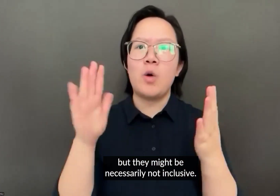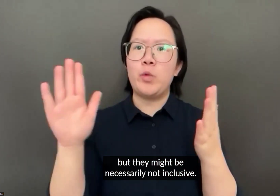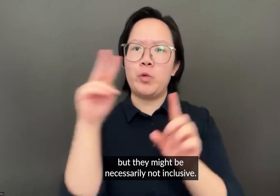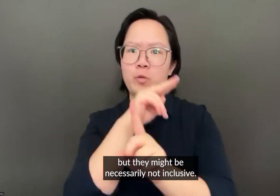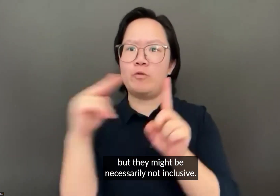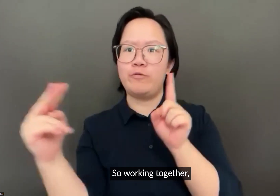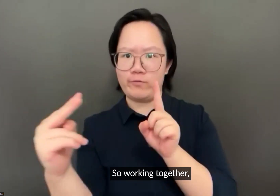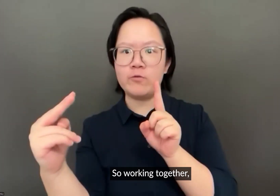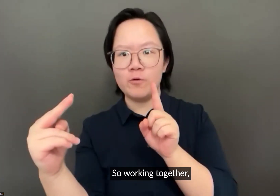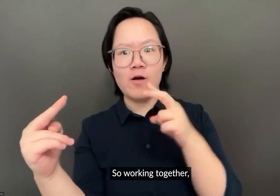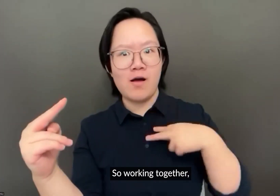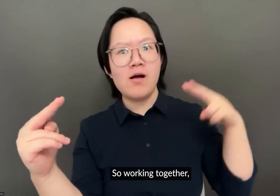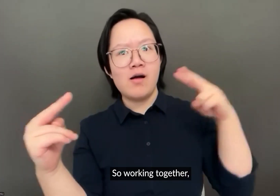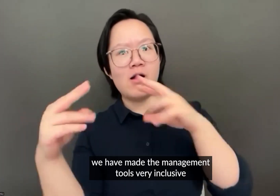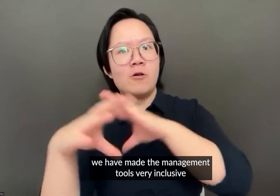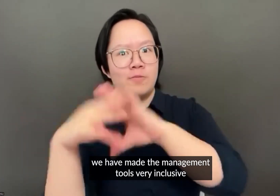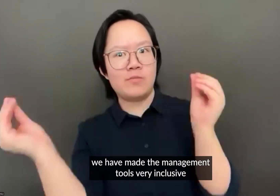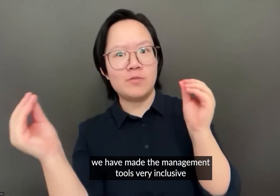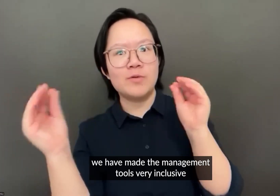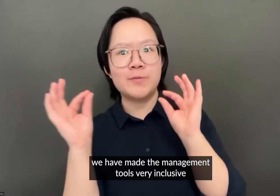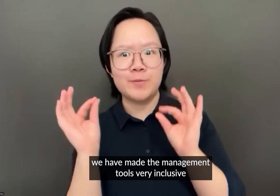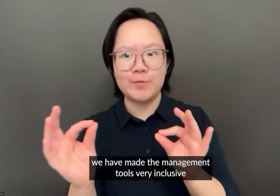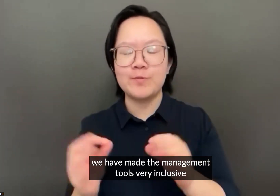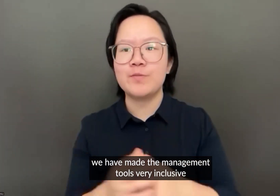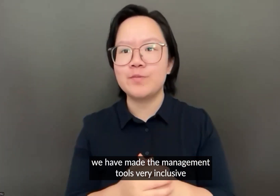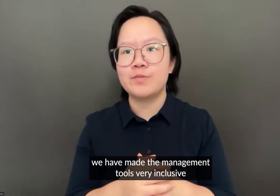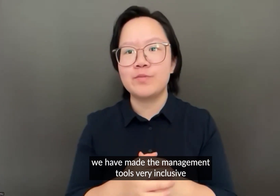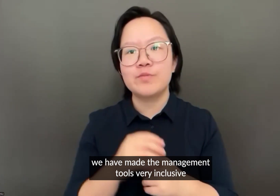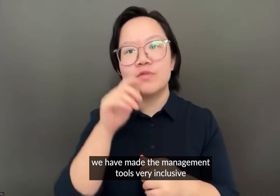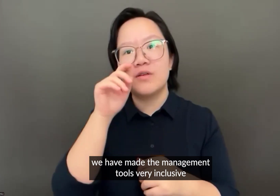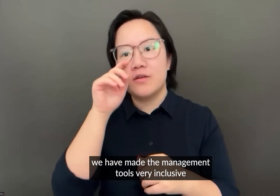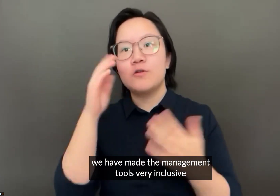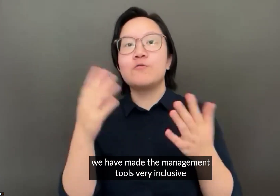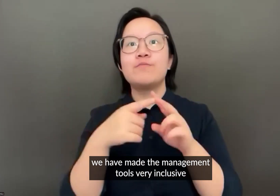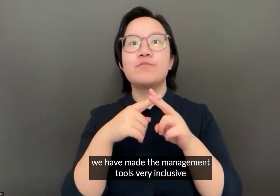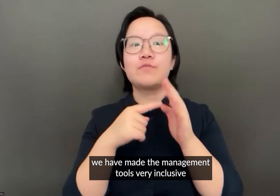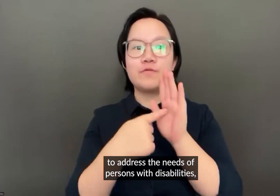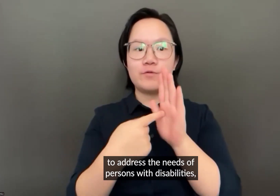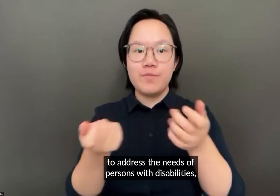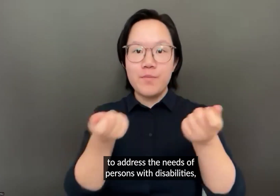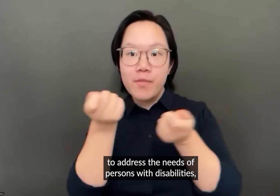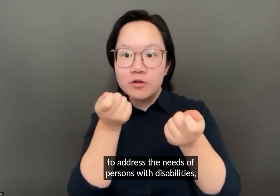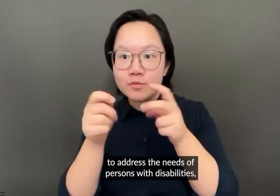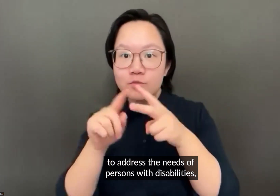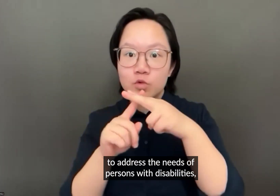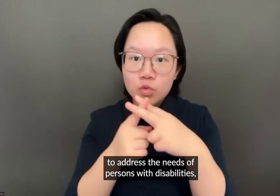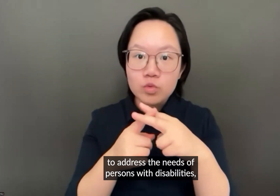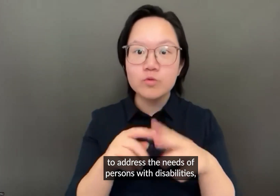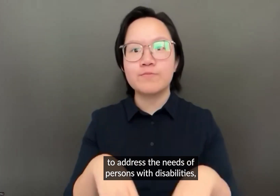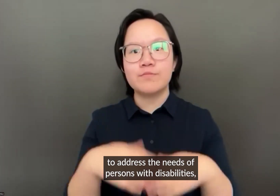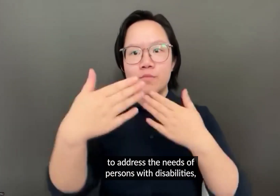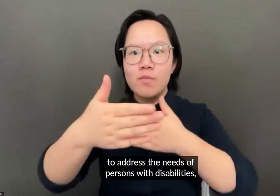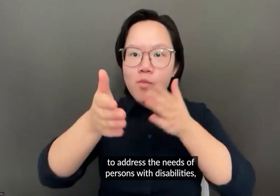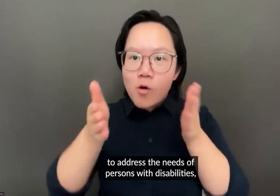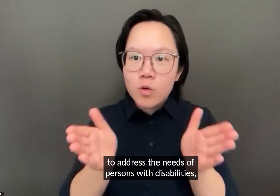not inclusive. So working together, we have made the management tools very inclusive to address the needs of persons